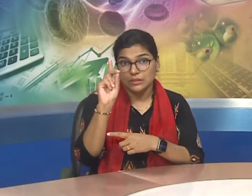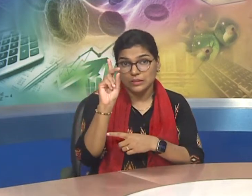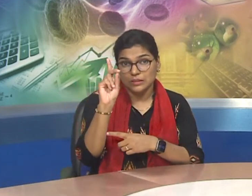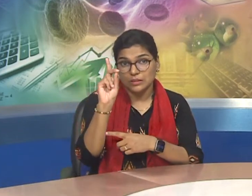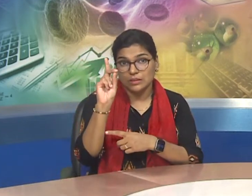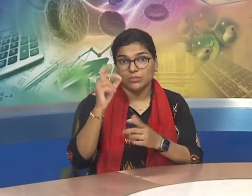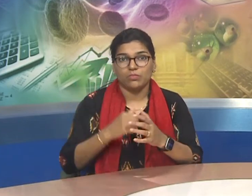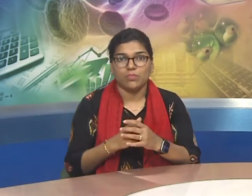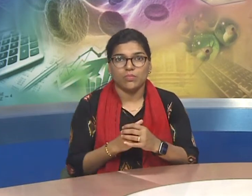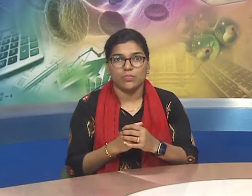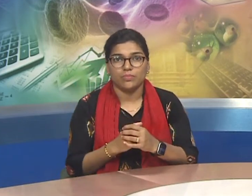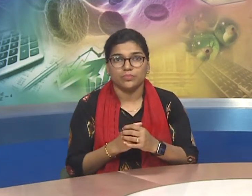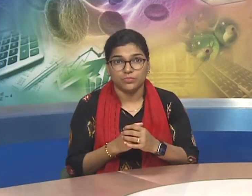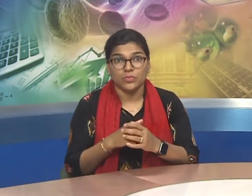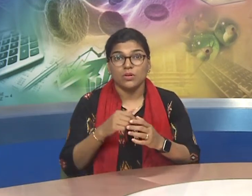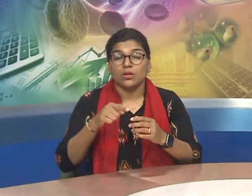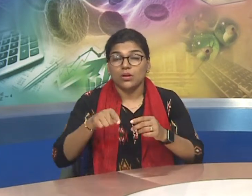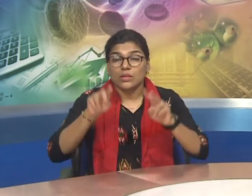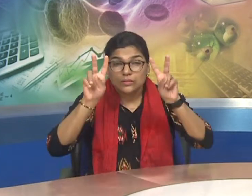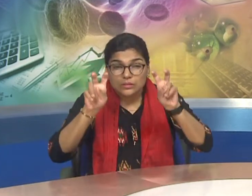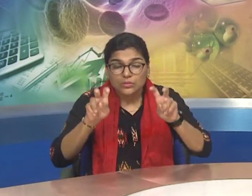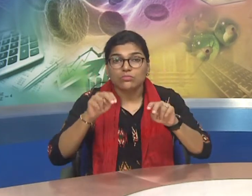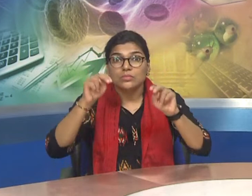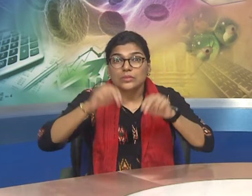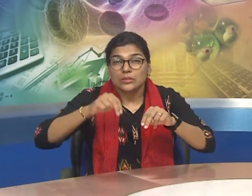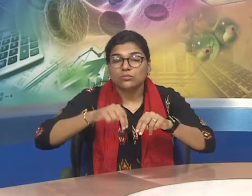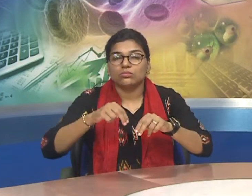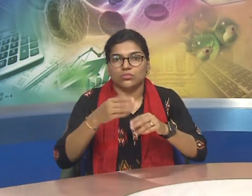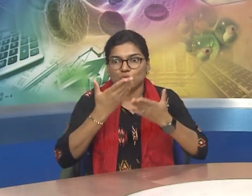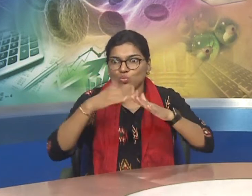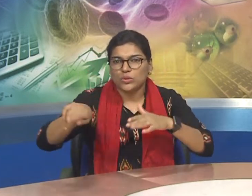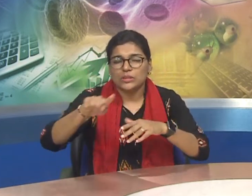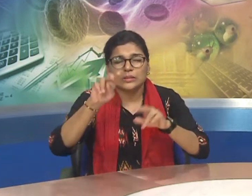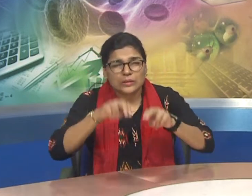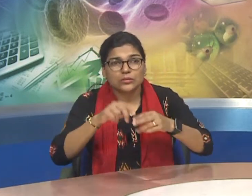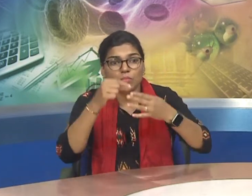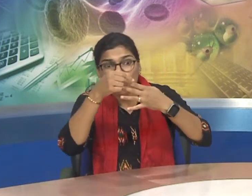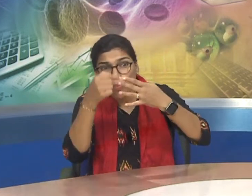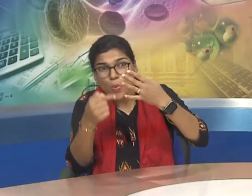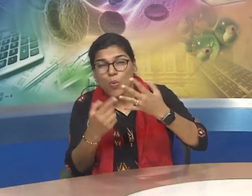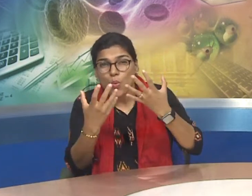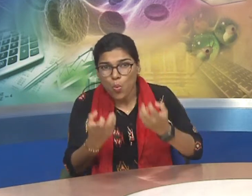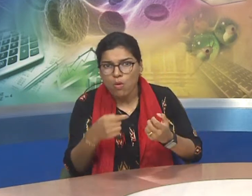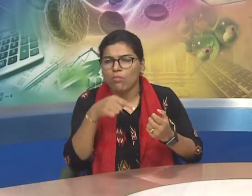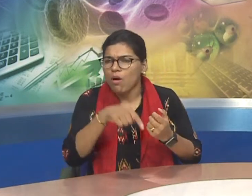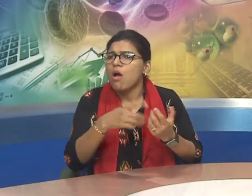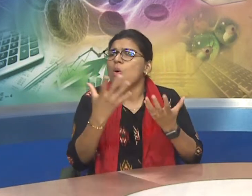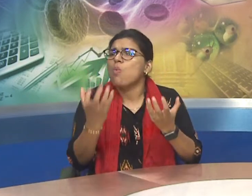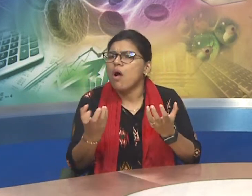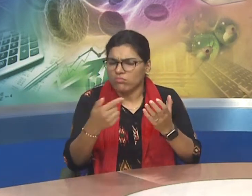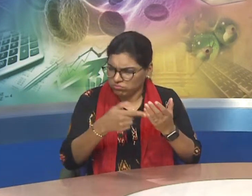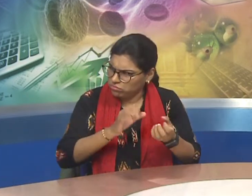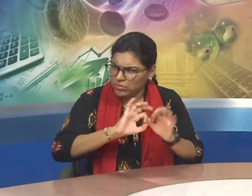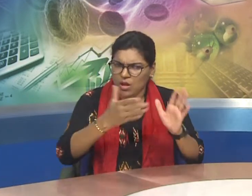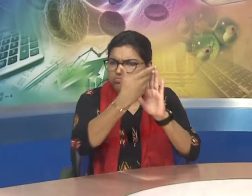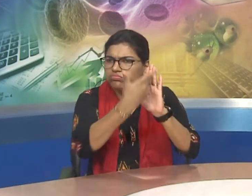So point number 1 explained us that to increase the operational efficiency of the library it is needed, it is the main